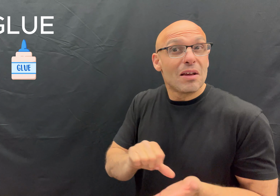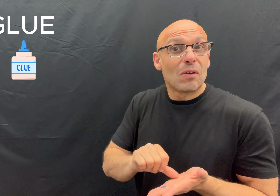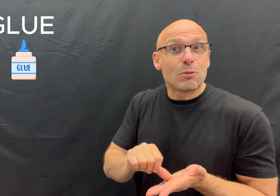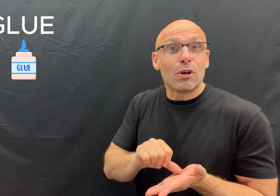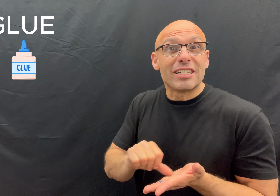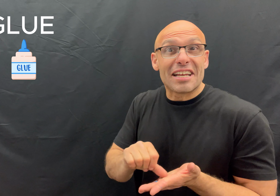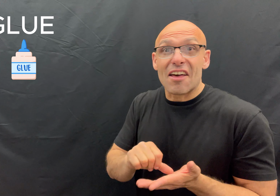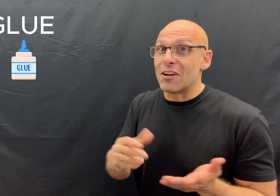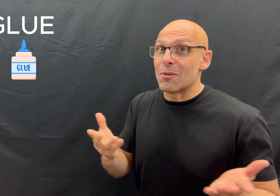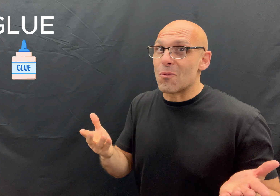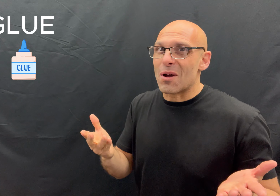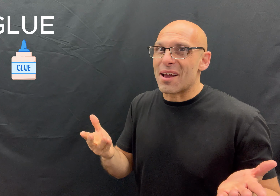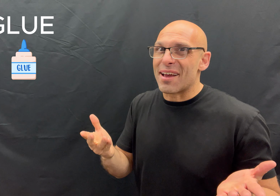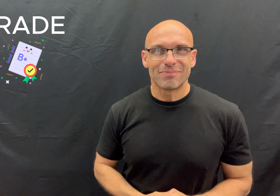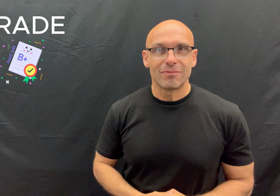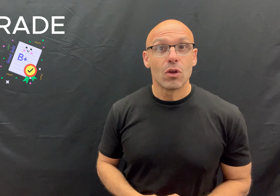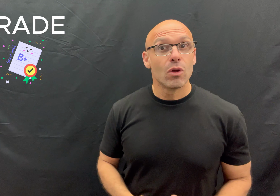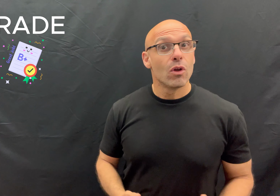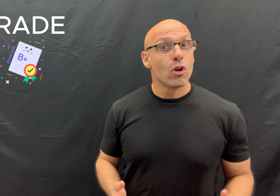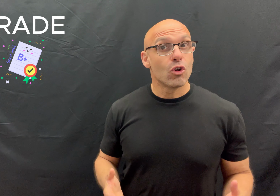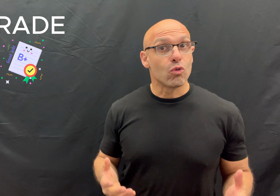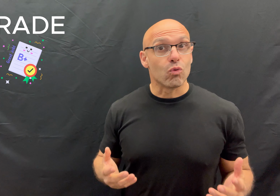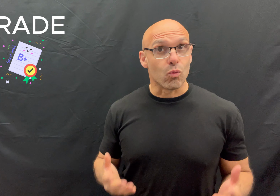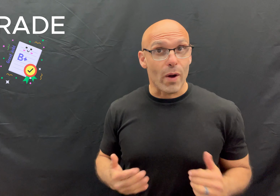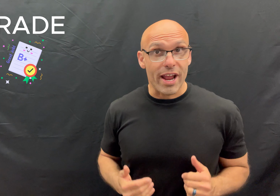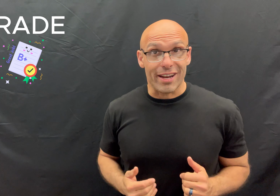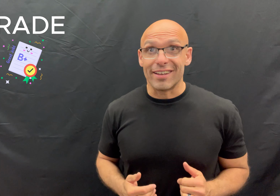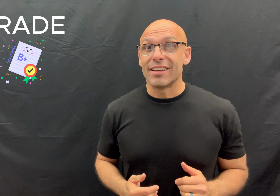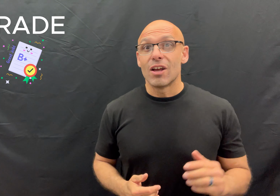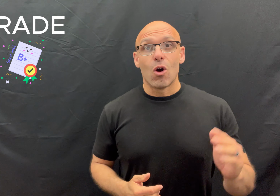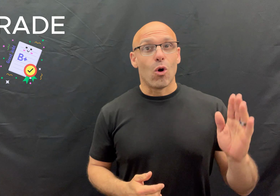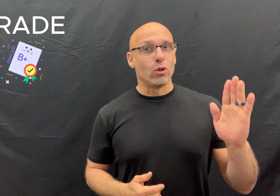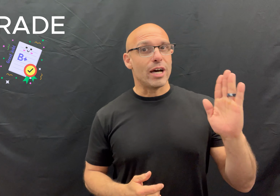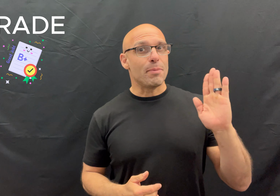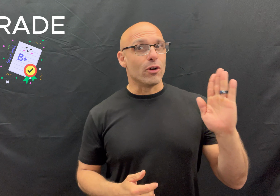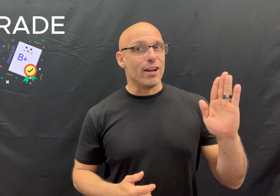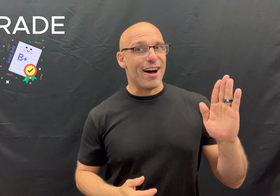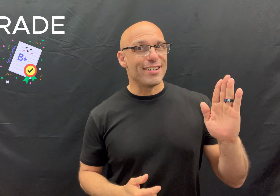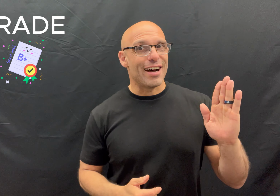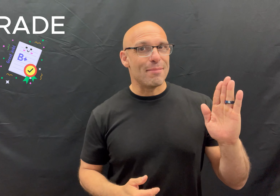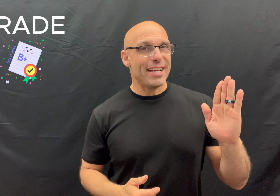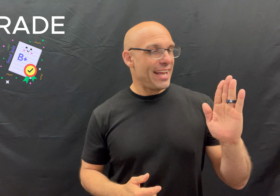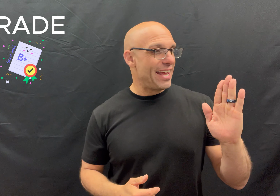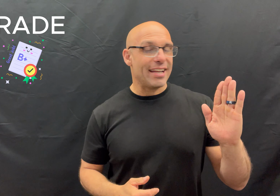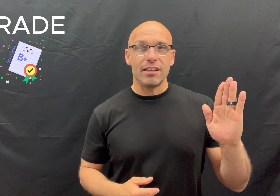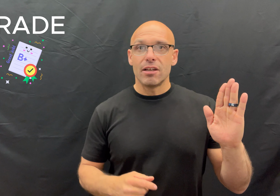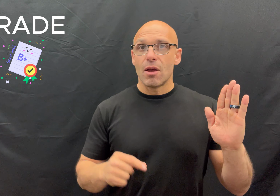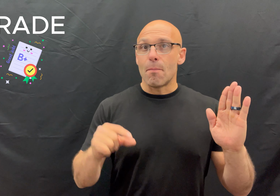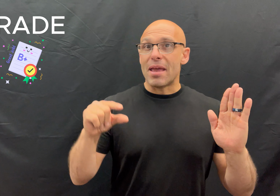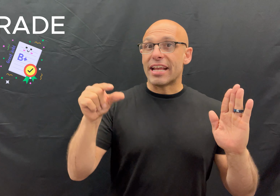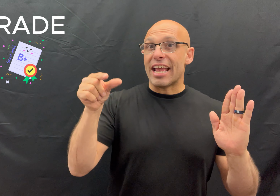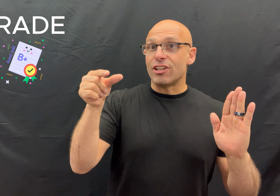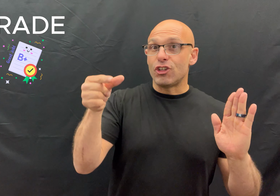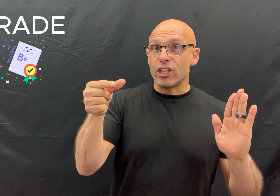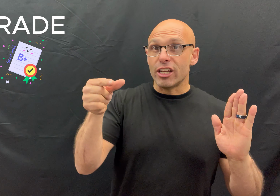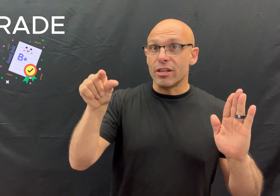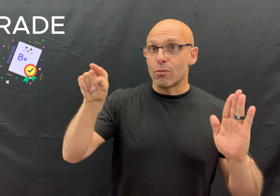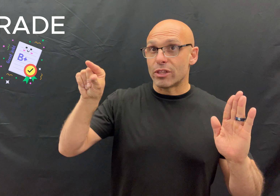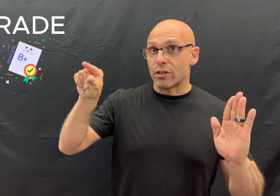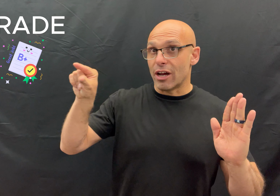let's put it together, why not? Grade. Hold up your non-dominant hand, make a G with your other